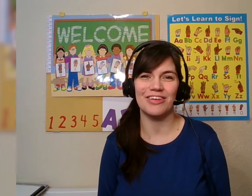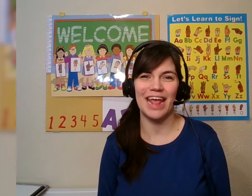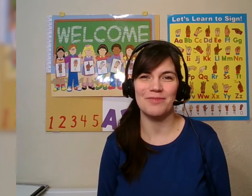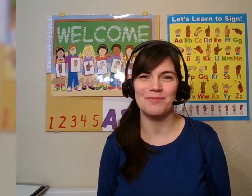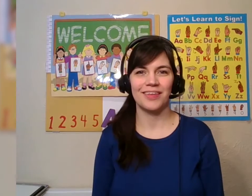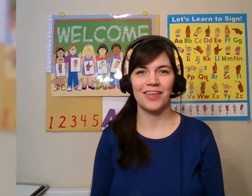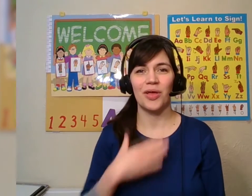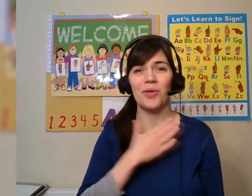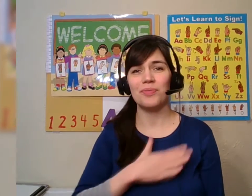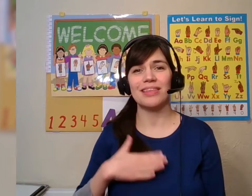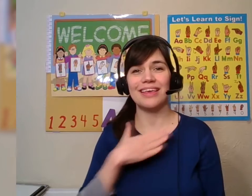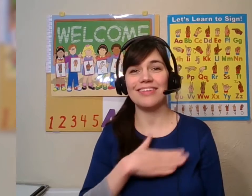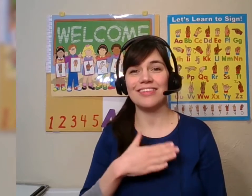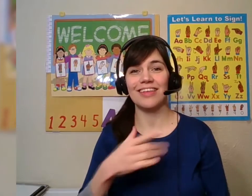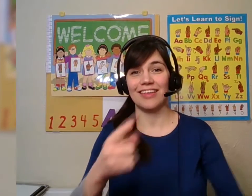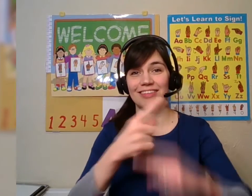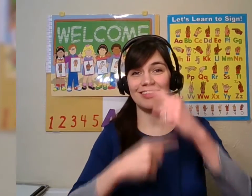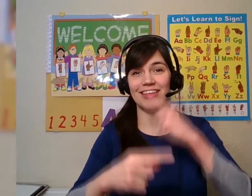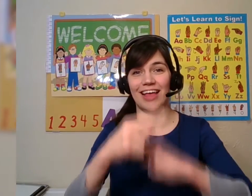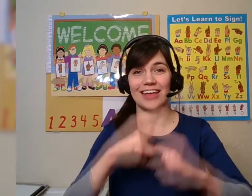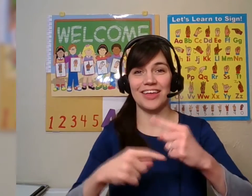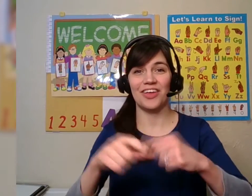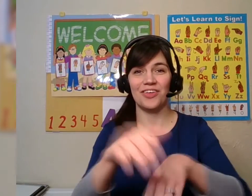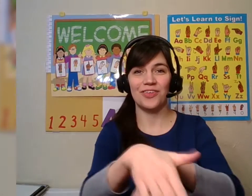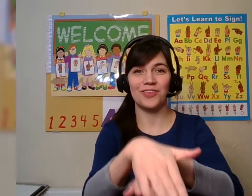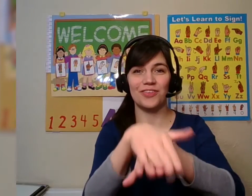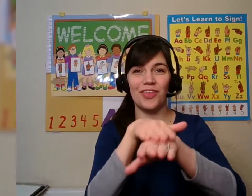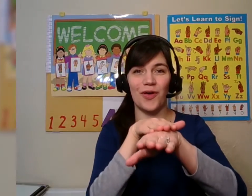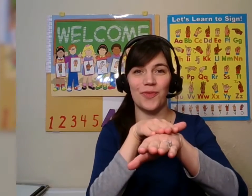name. Please sign slow.